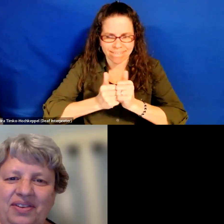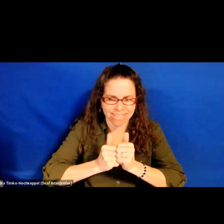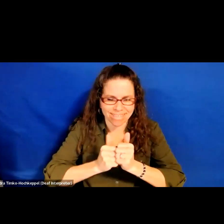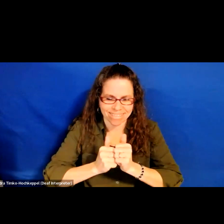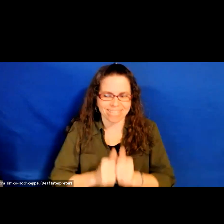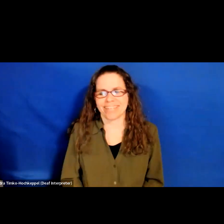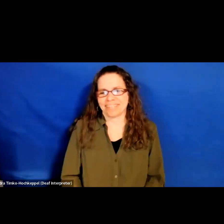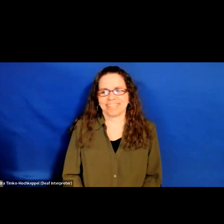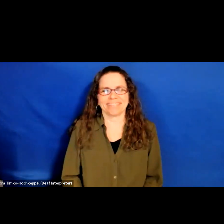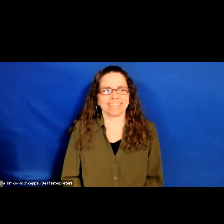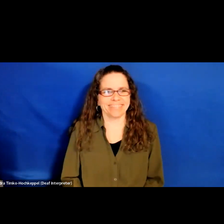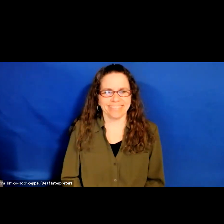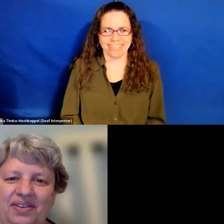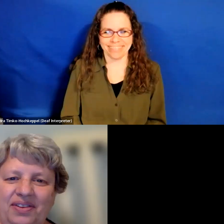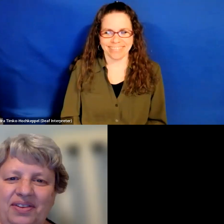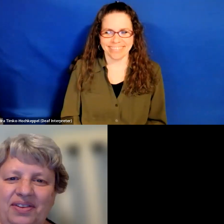Betsy, you want to go ahead and second?